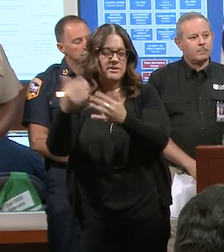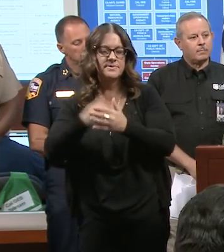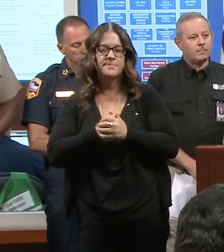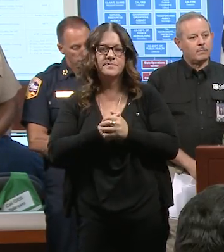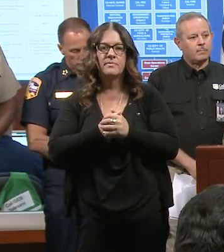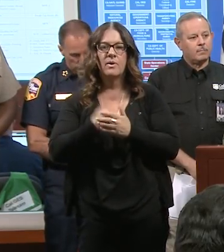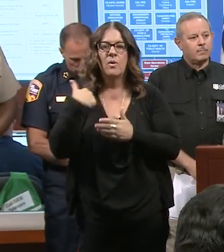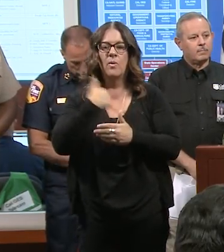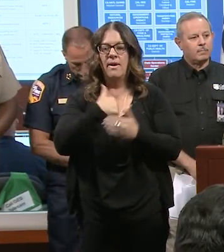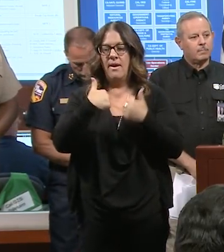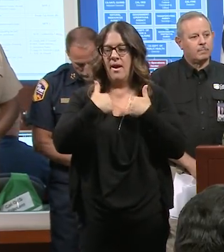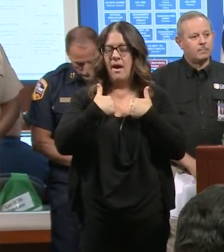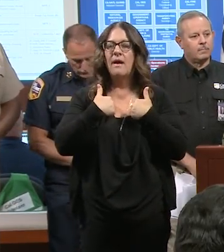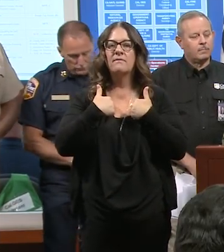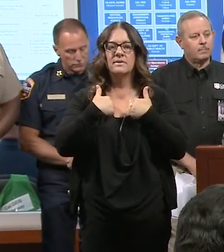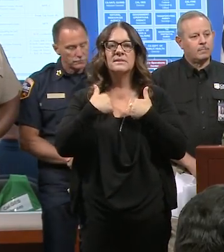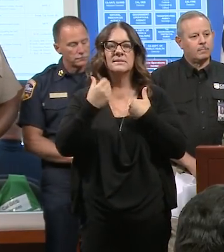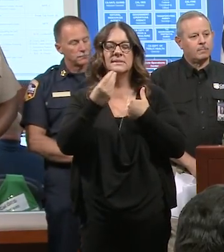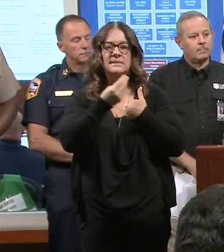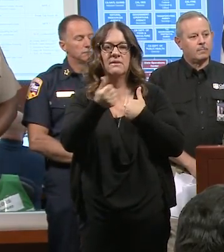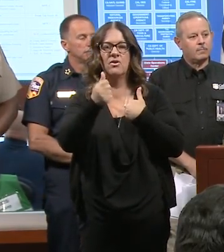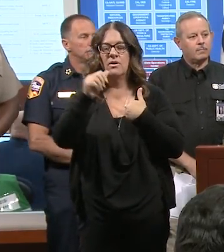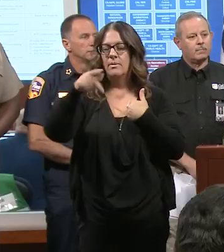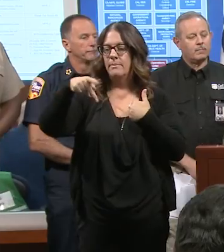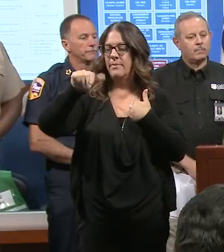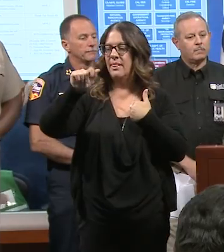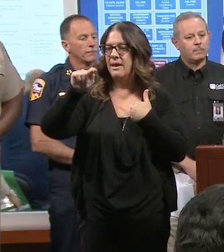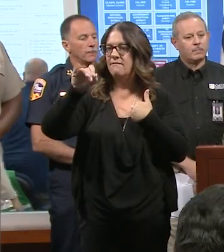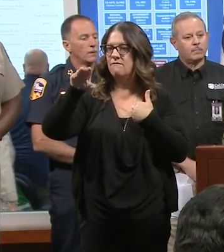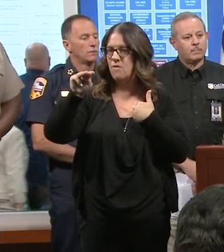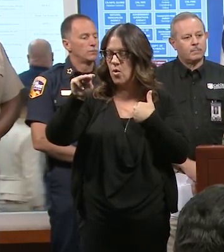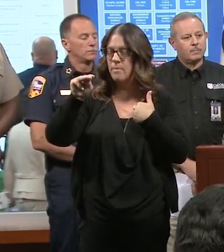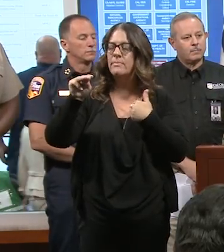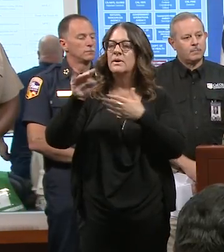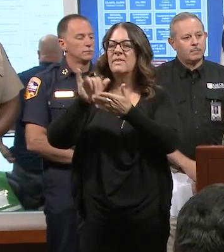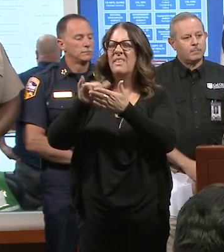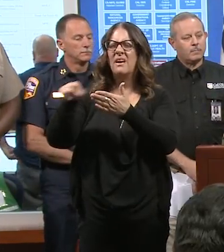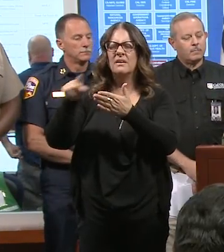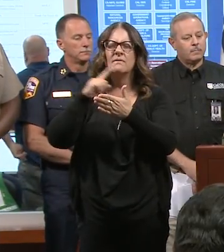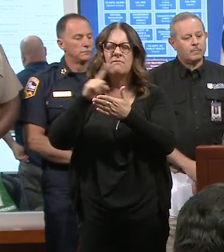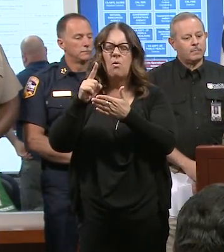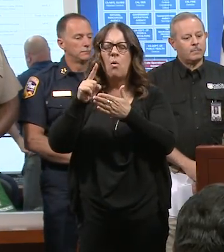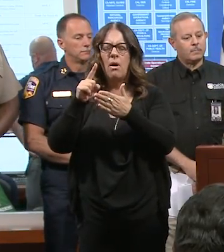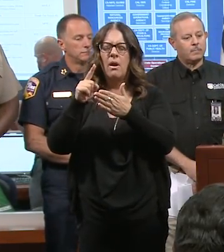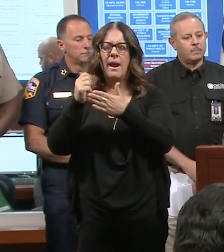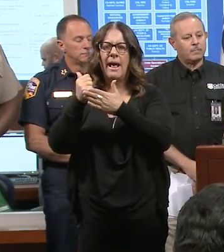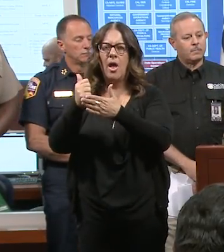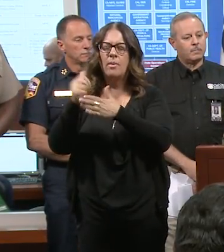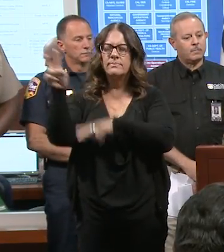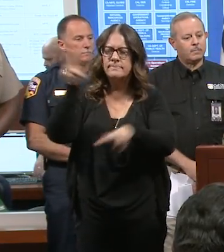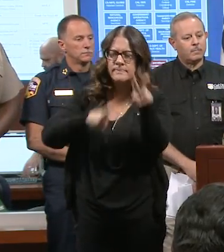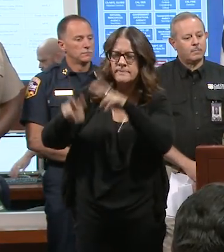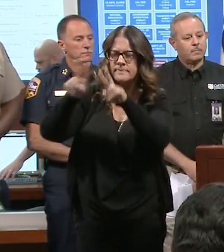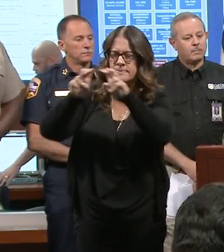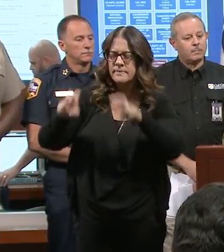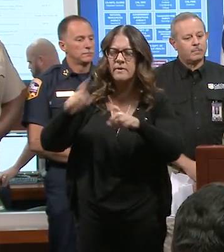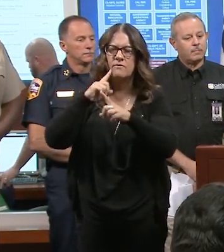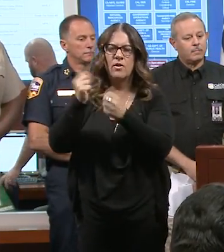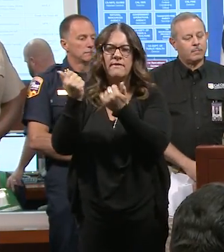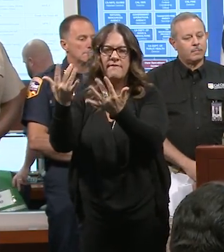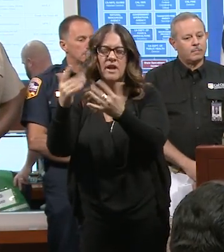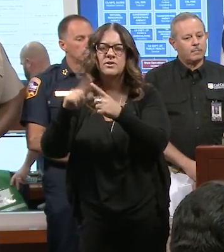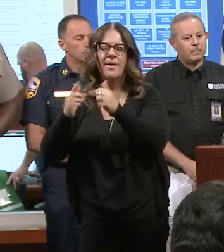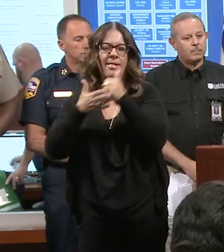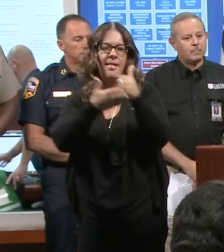Reaper unmanned aerial platforms that are providing fire mapping services to CAL FIRE, as well as damage assessments to the